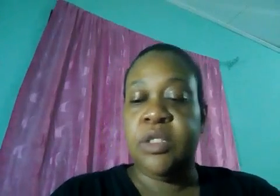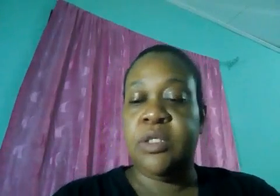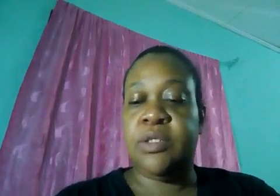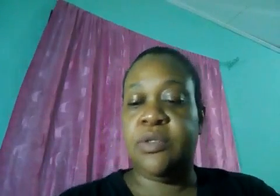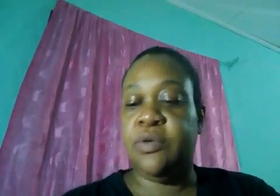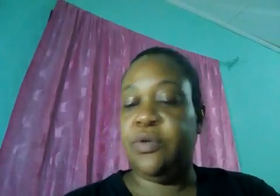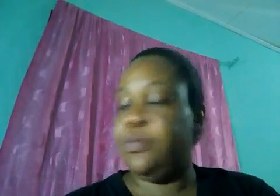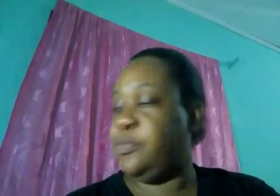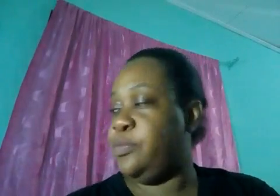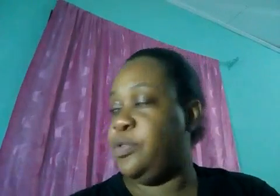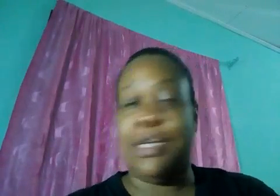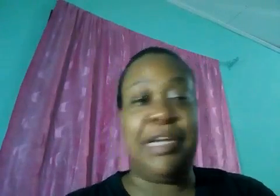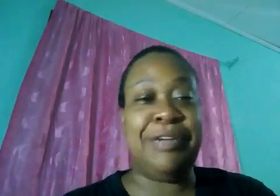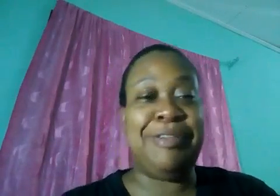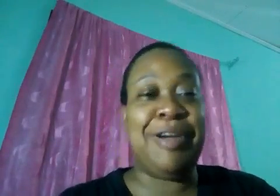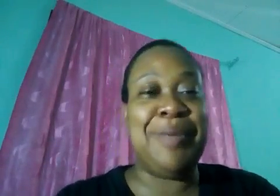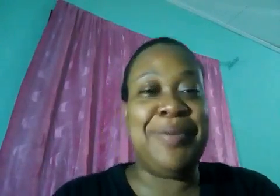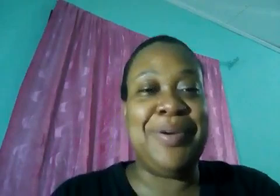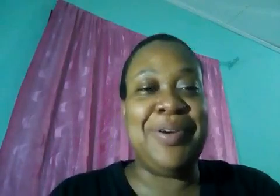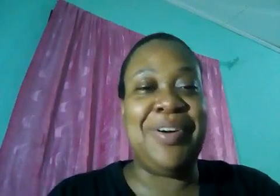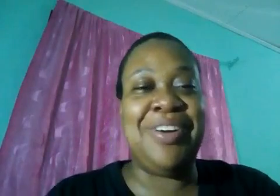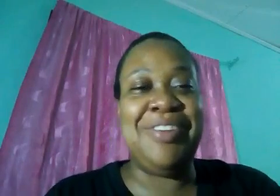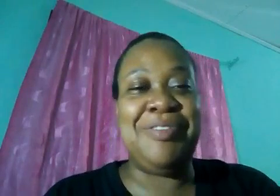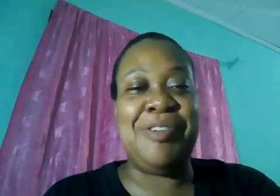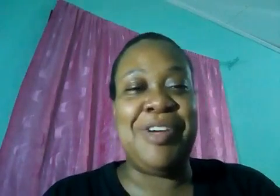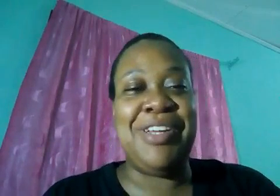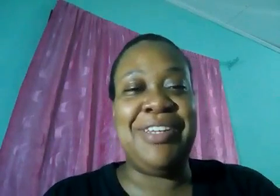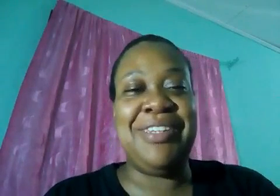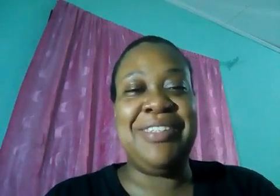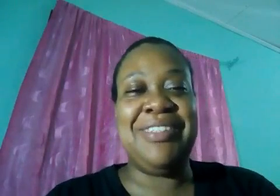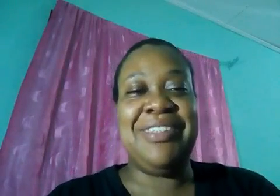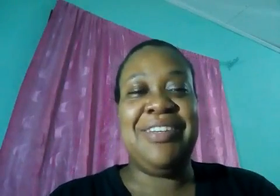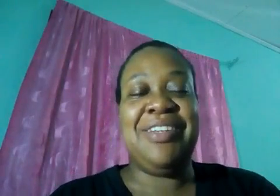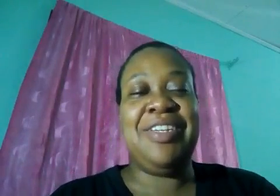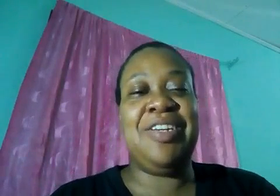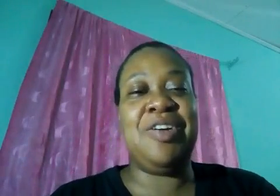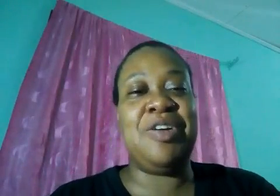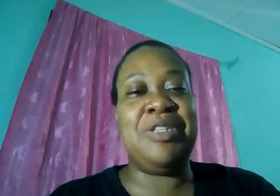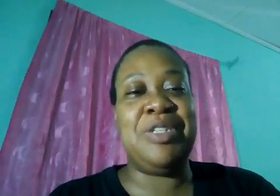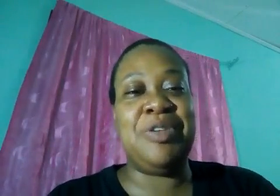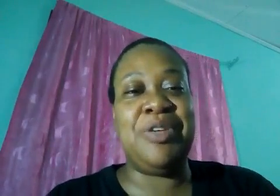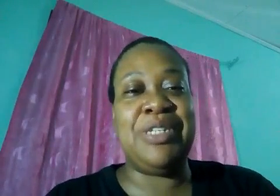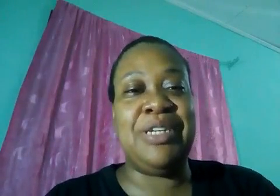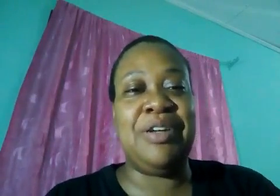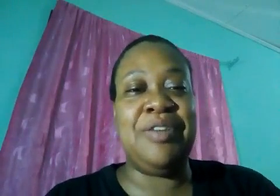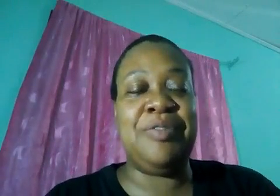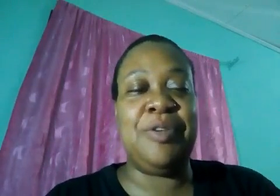So you can grab your olive oil, your consecrated olive oil,